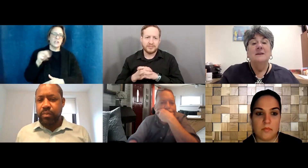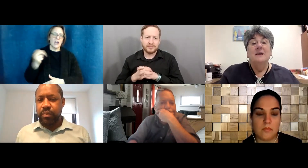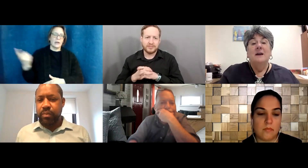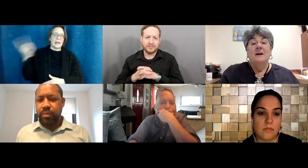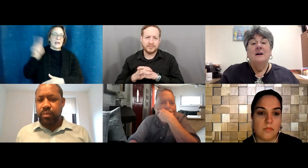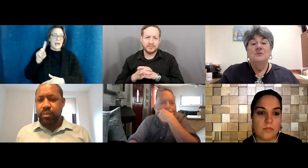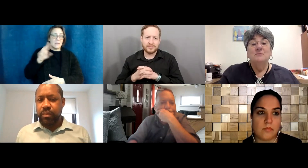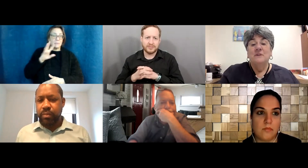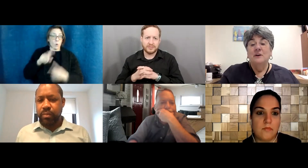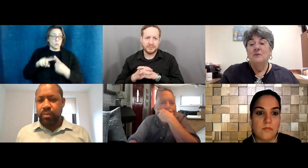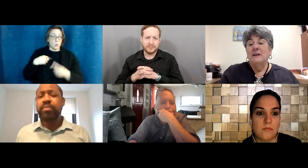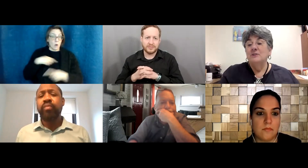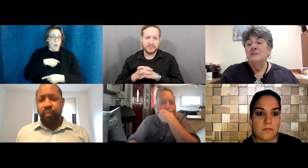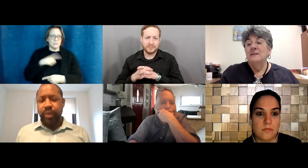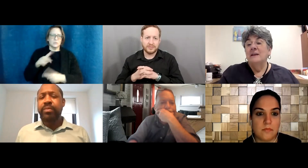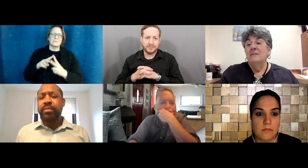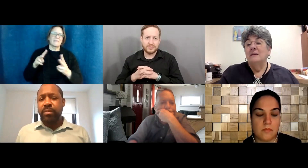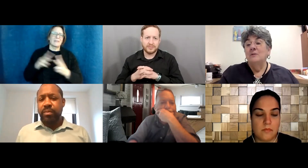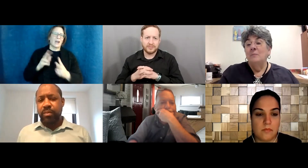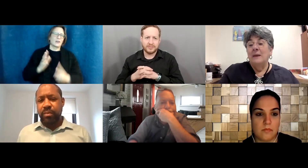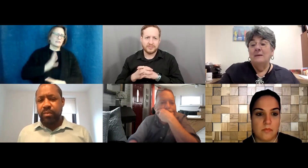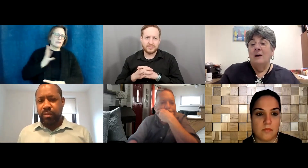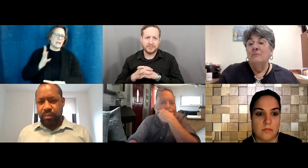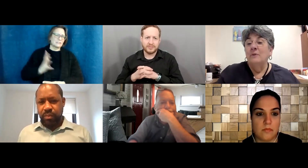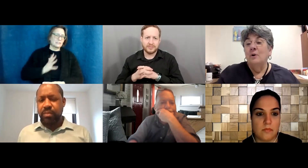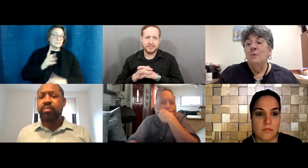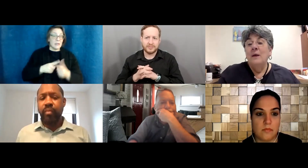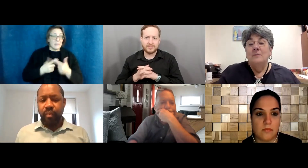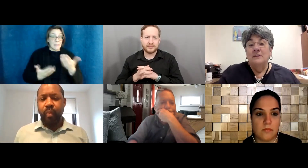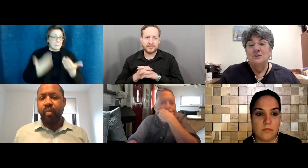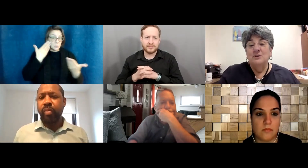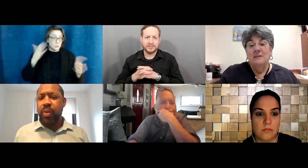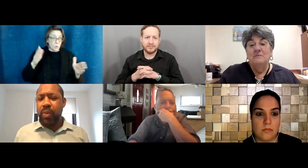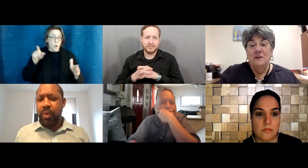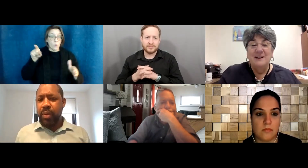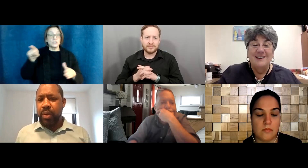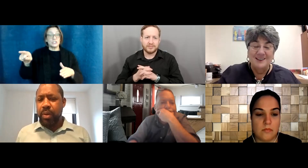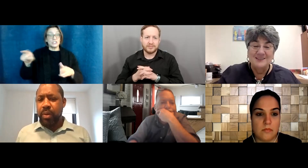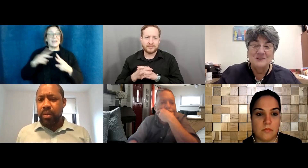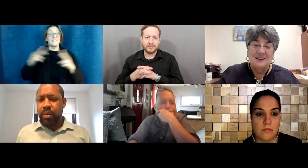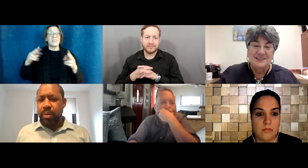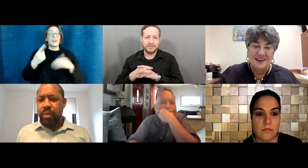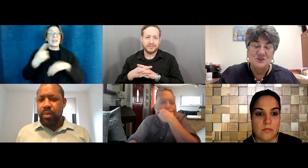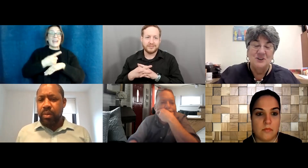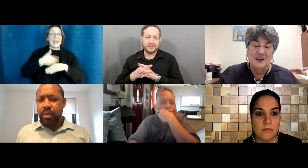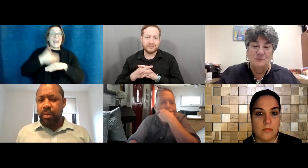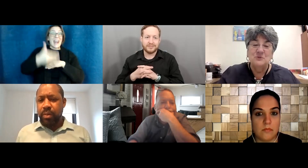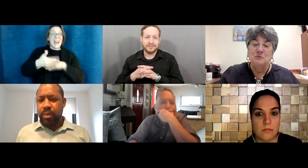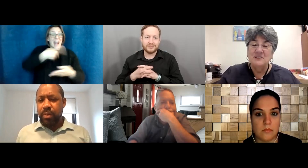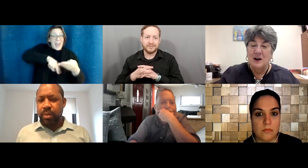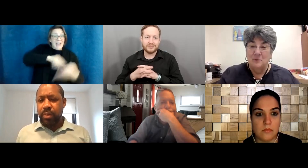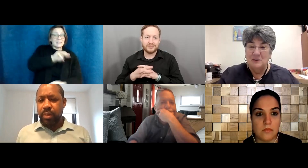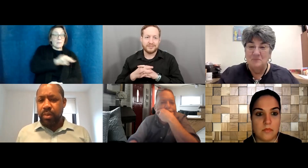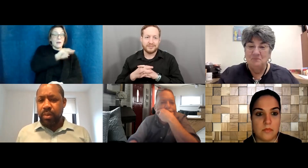us. She was very gracious, and then you may not know that the very next Monday, she announced